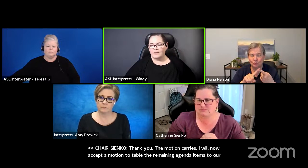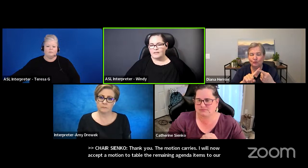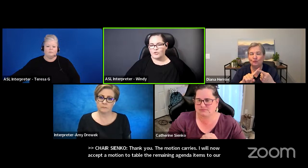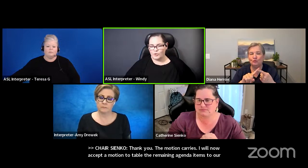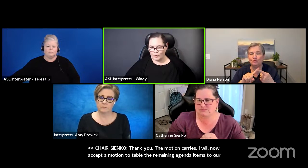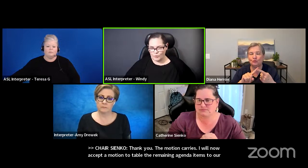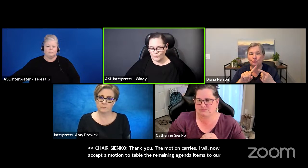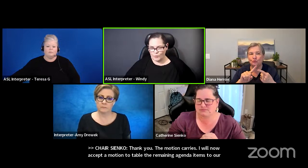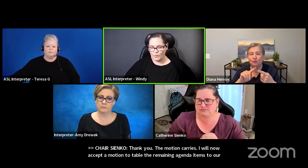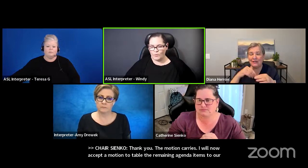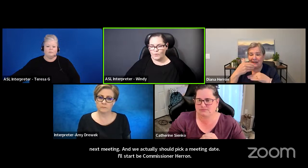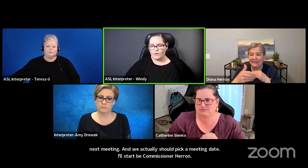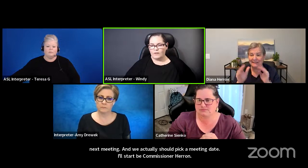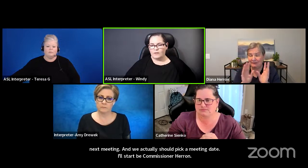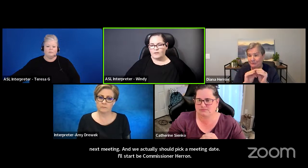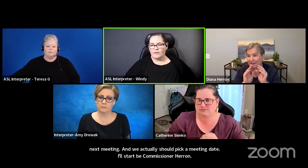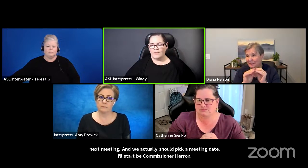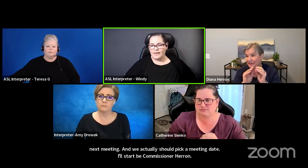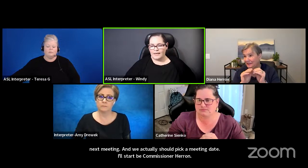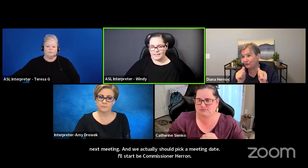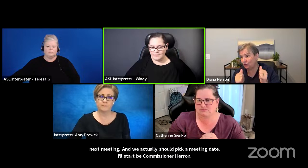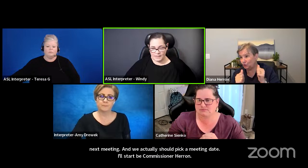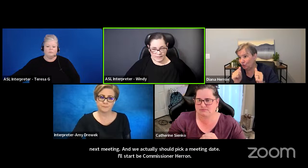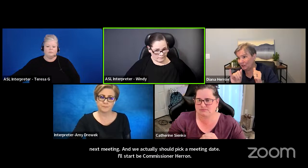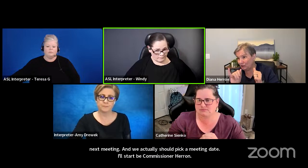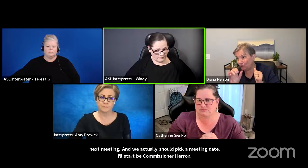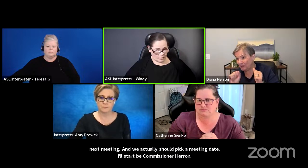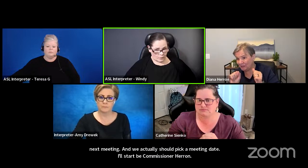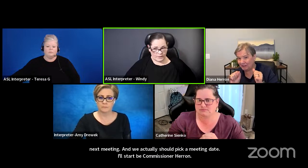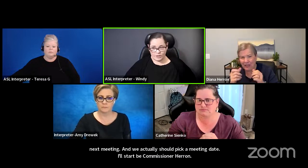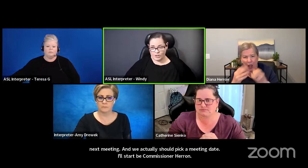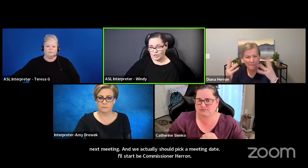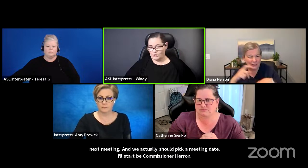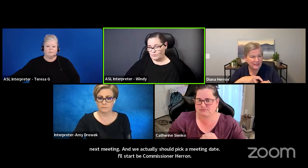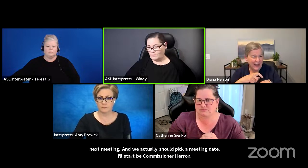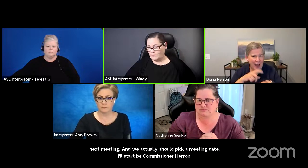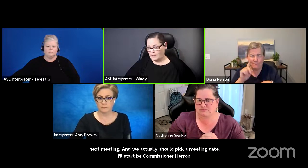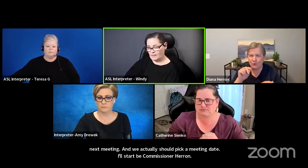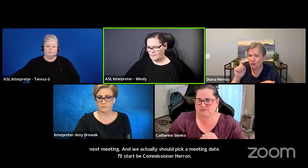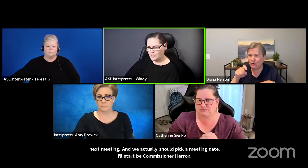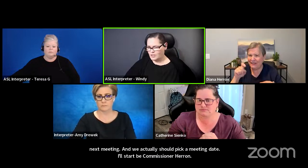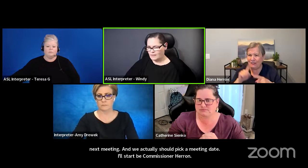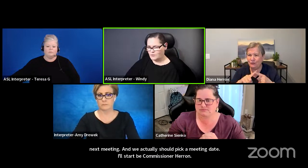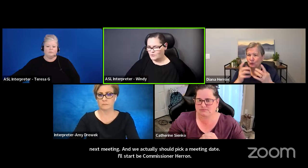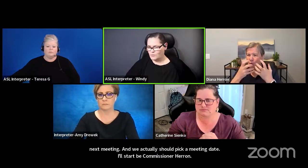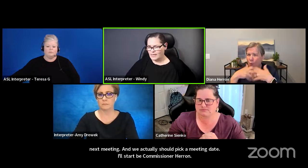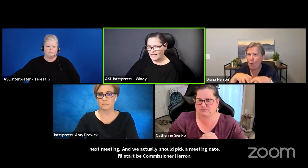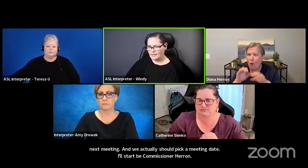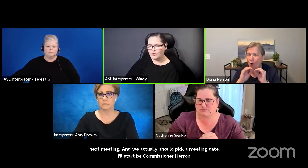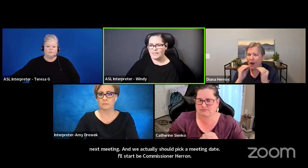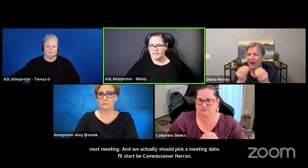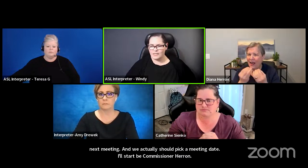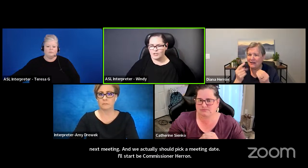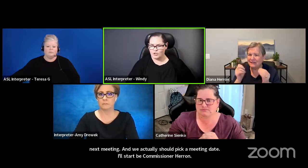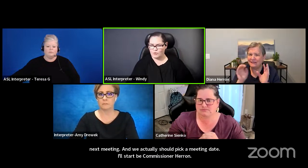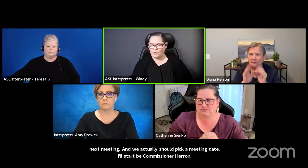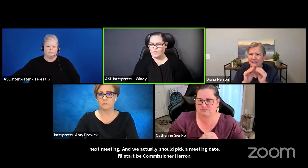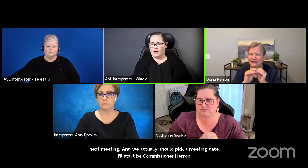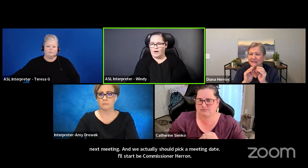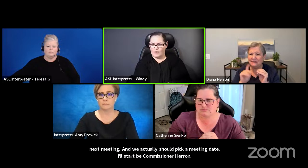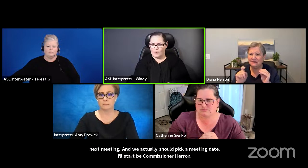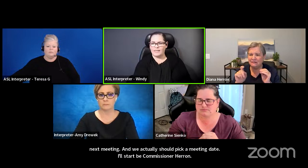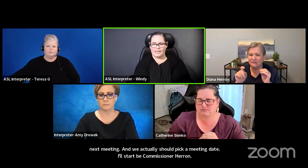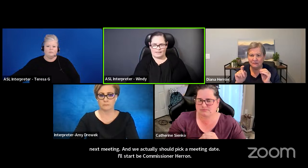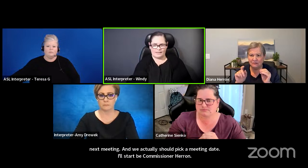items to the next meeting, which would be, how much time do we need